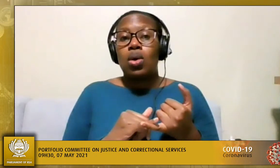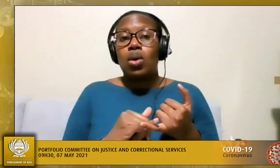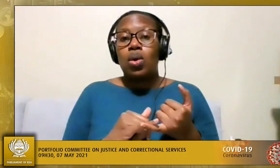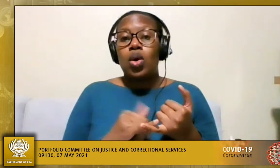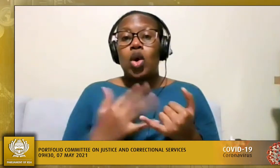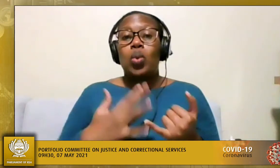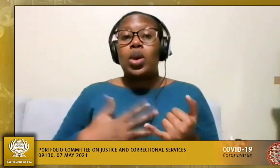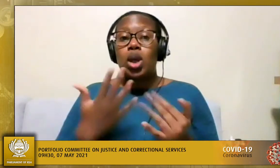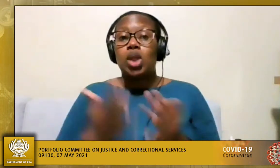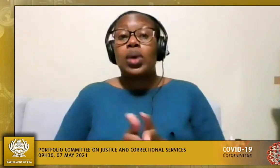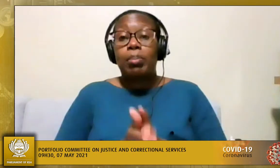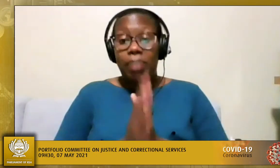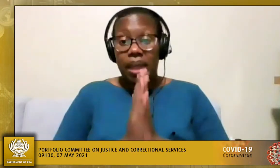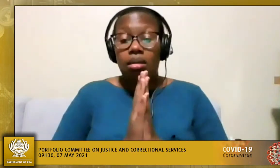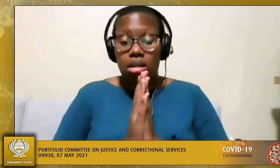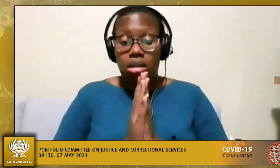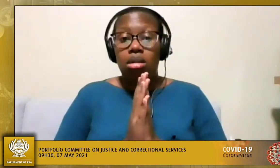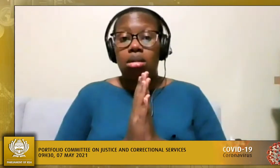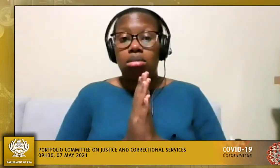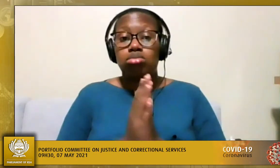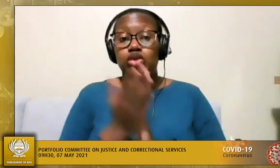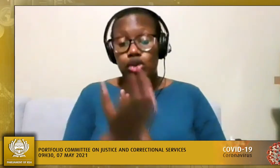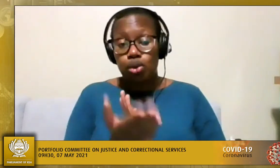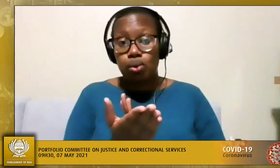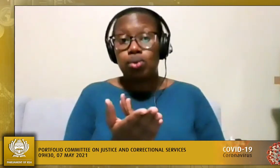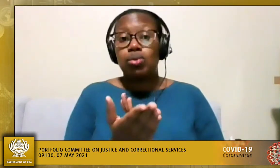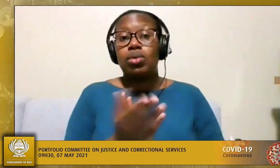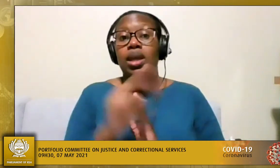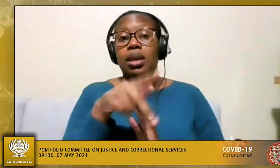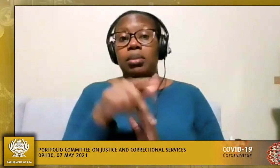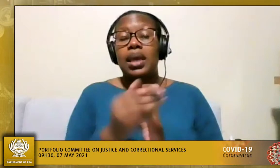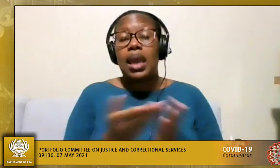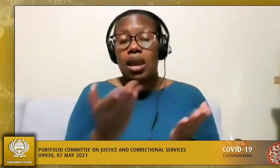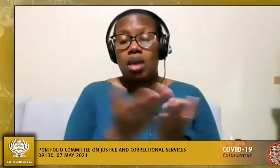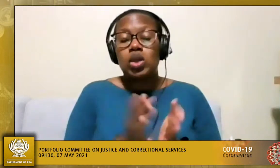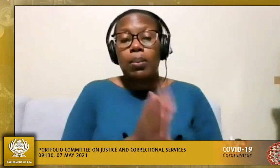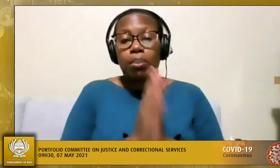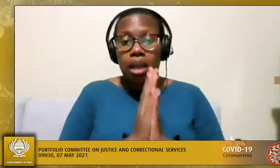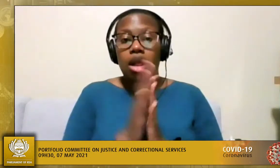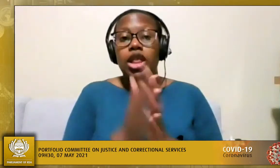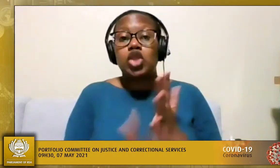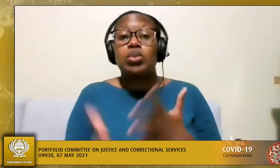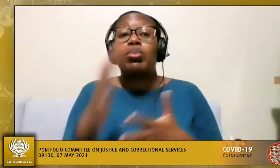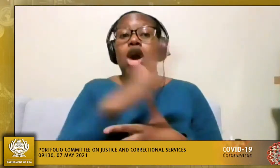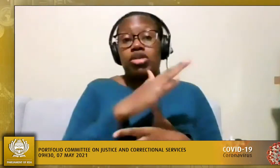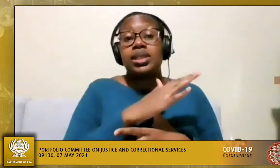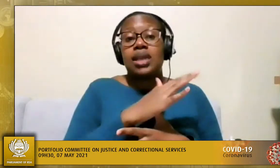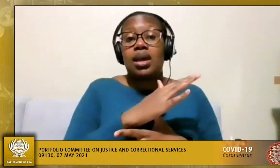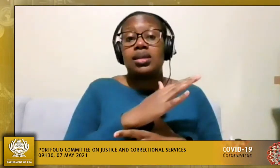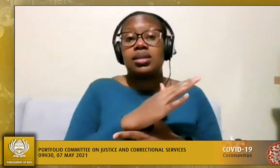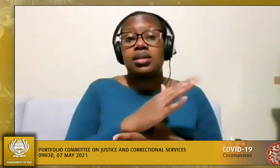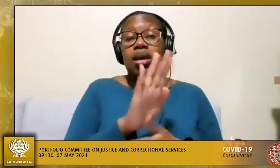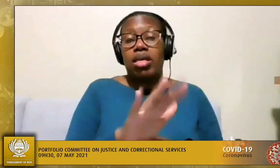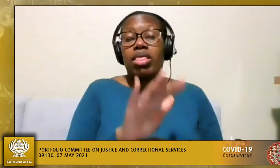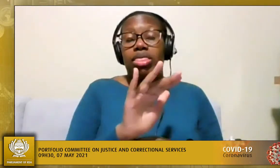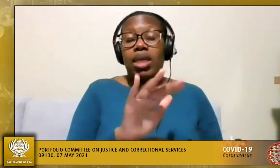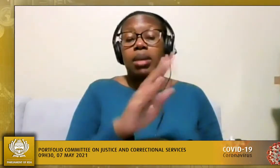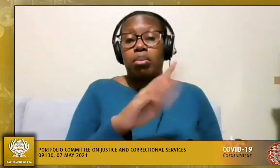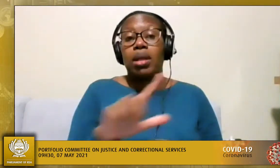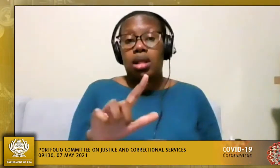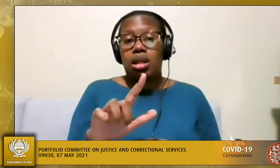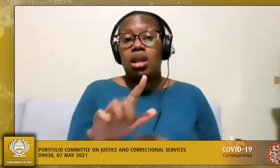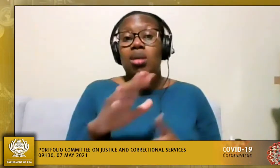want to appeal to you and the NPA to prioritize that that bill because it's